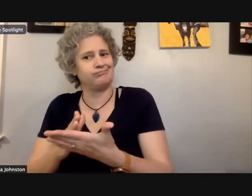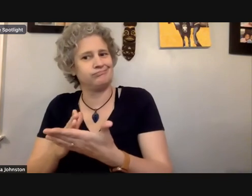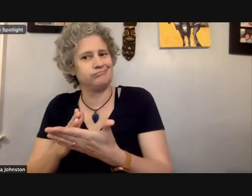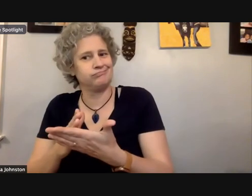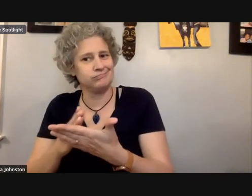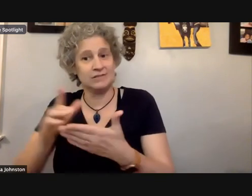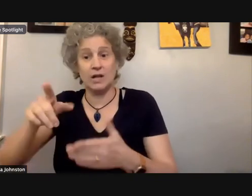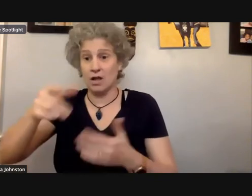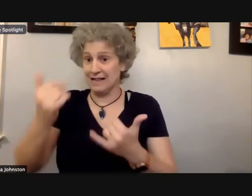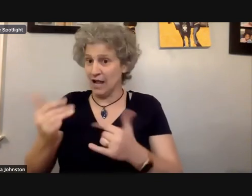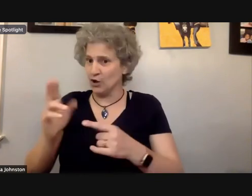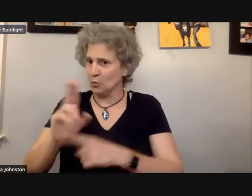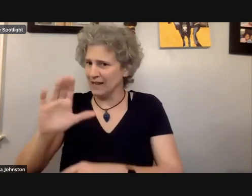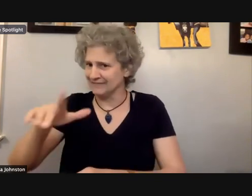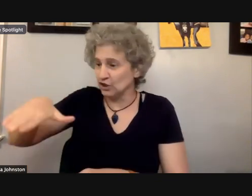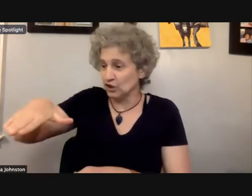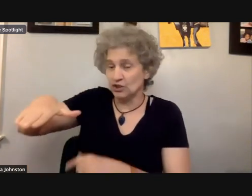My right foot did get fractured.